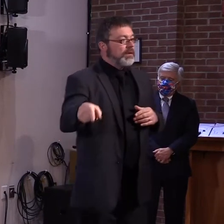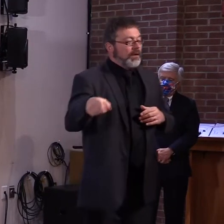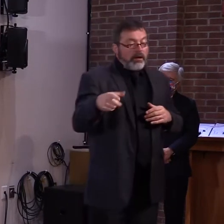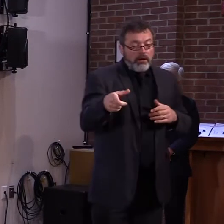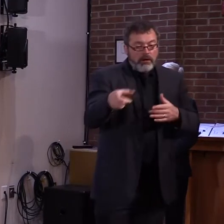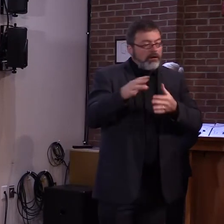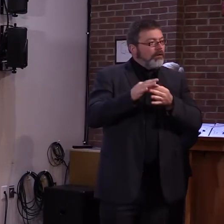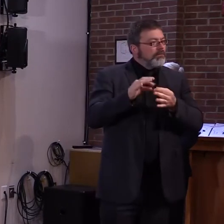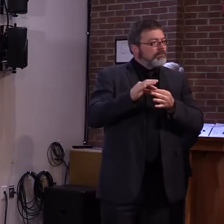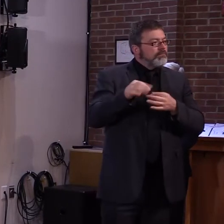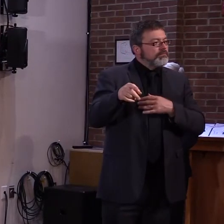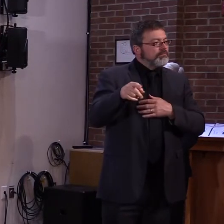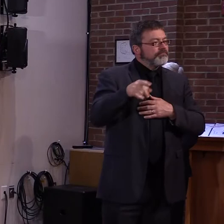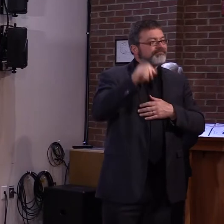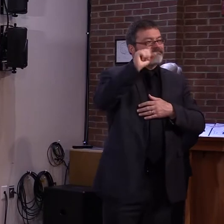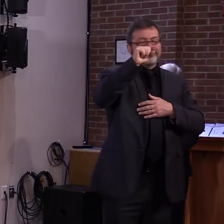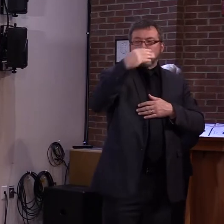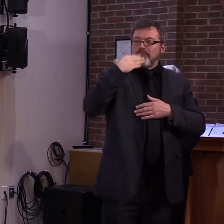Yeah, thank you, Governor.